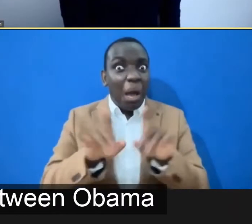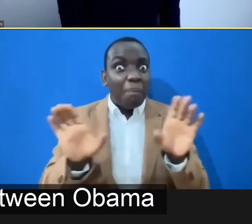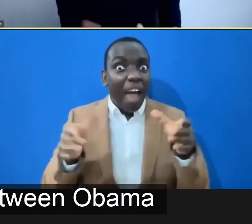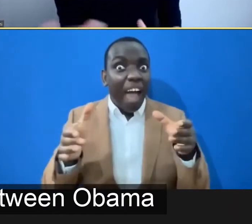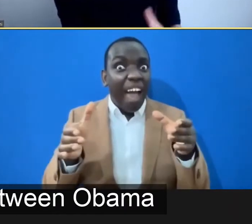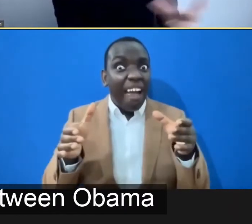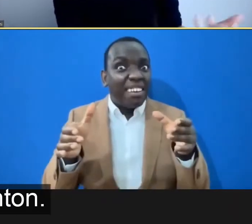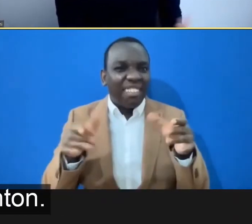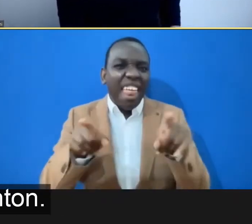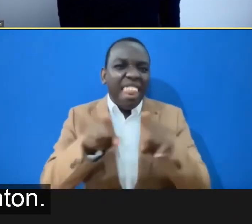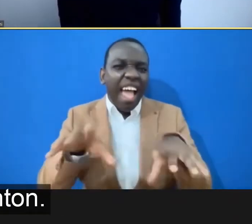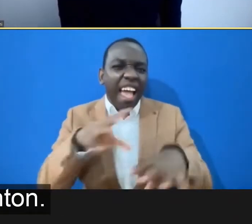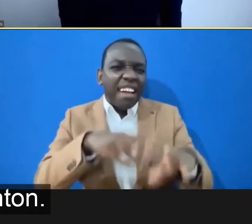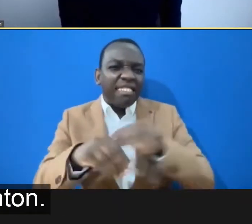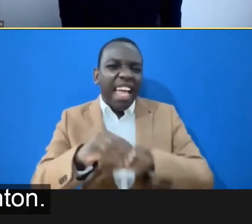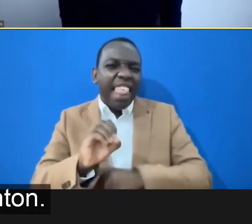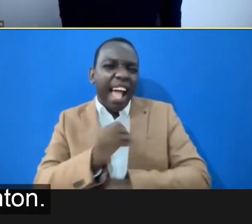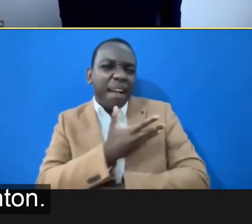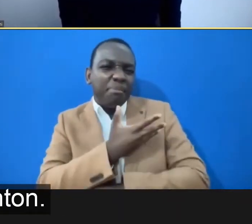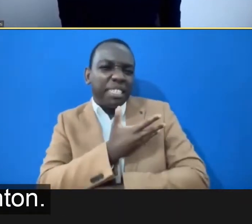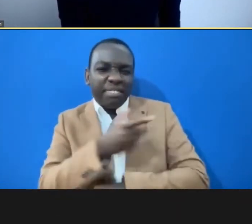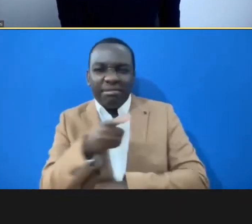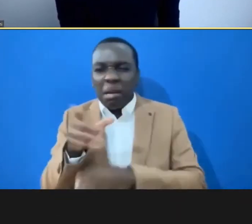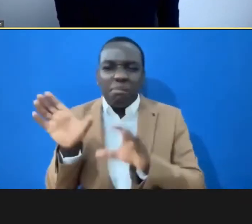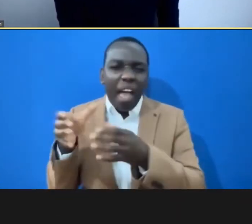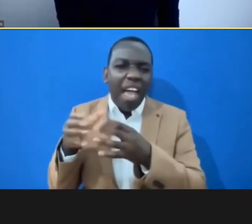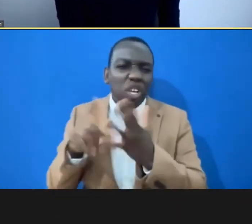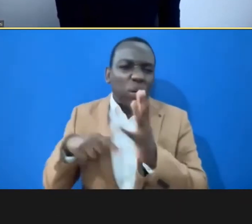between Obama and Hillary Clinton.